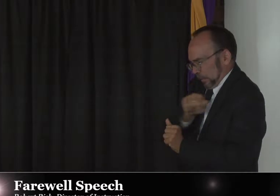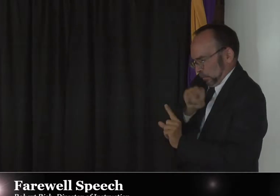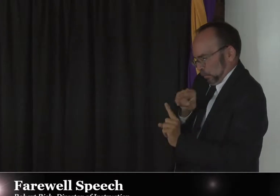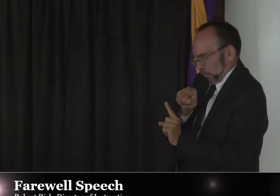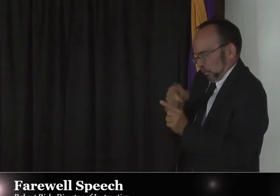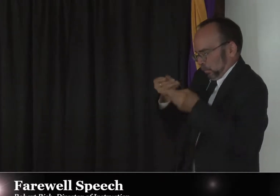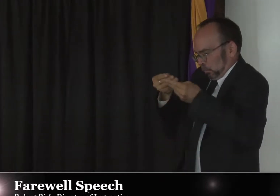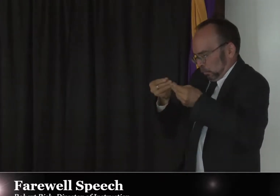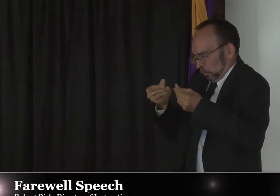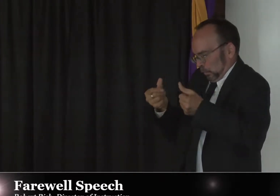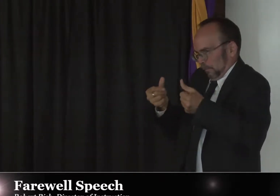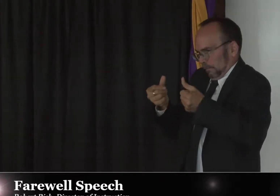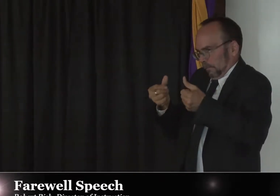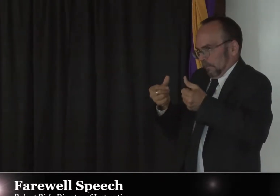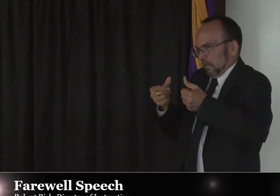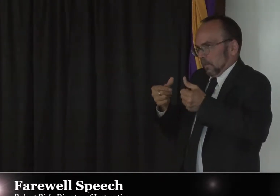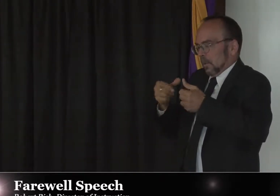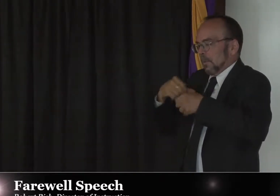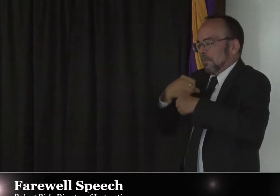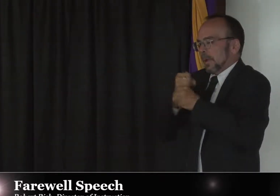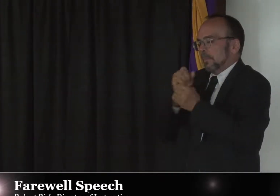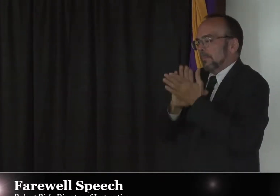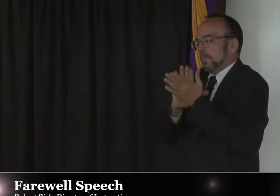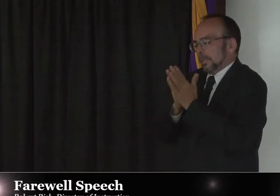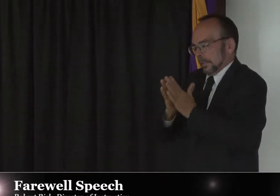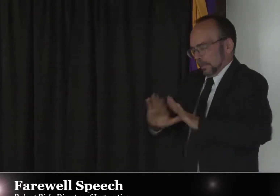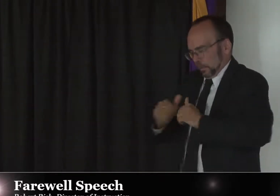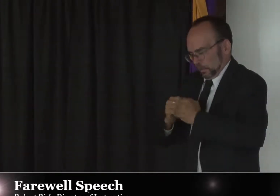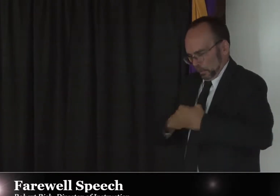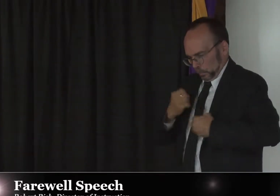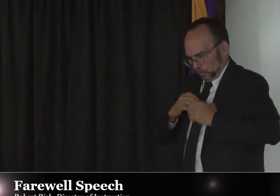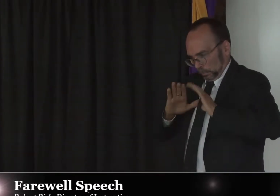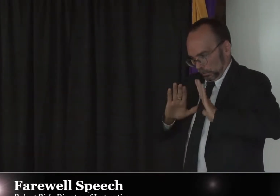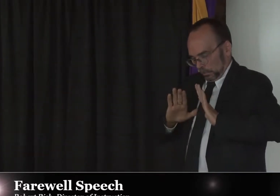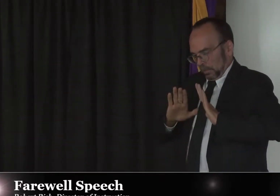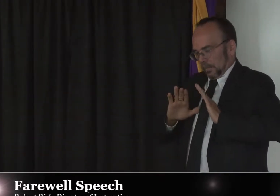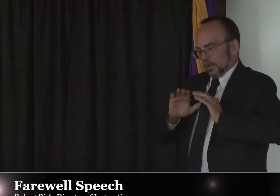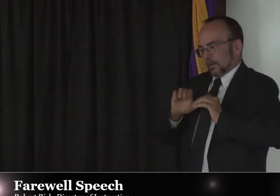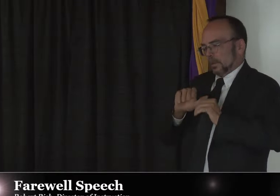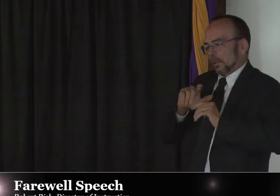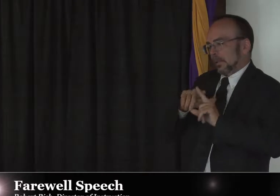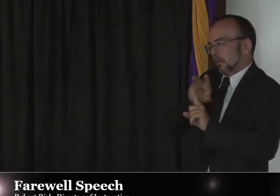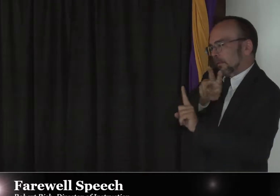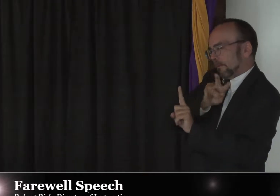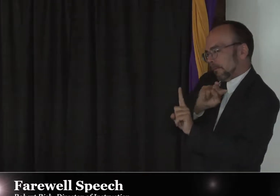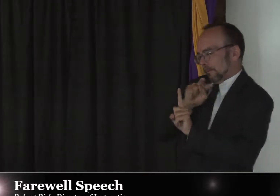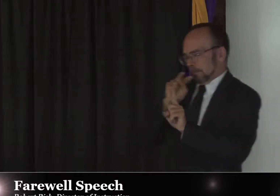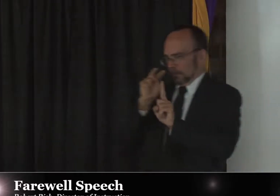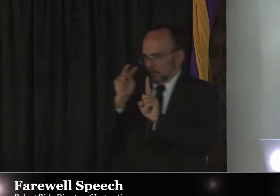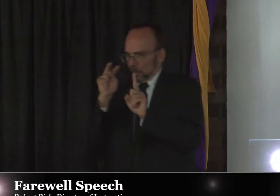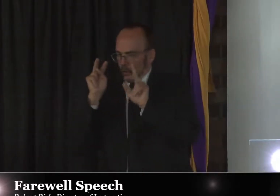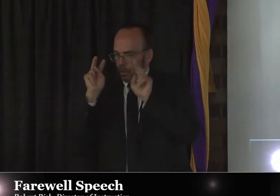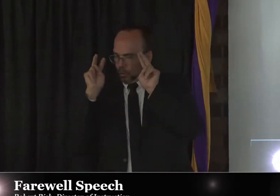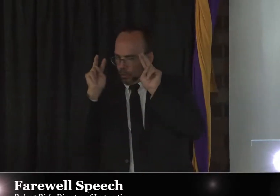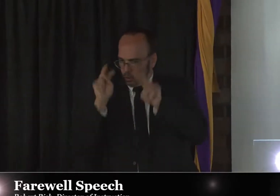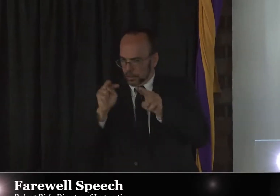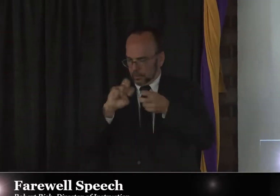resolve that attitude, make a shift, make peace with your emotion when you